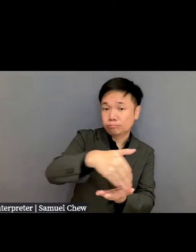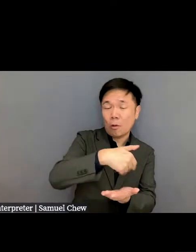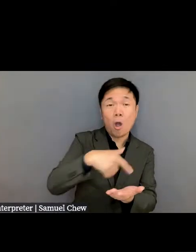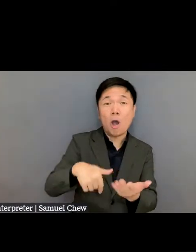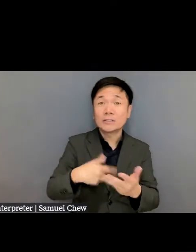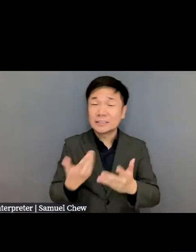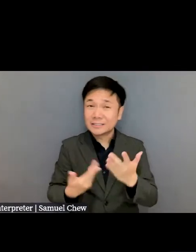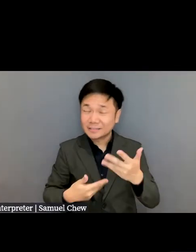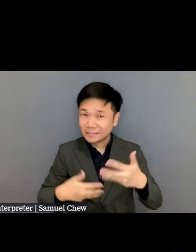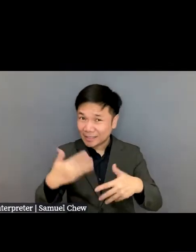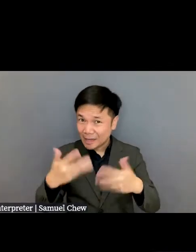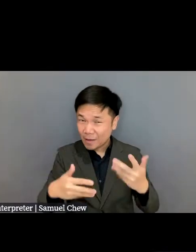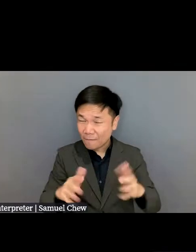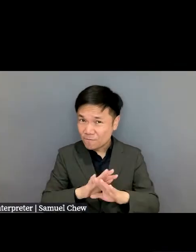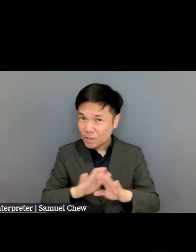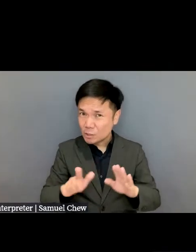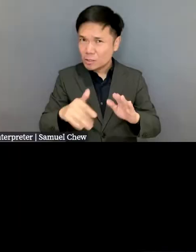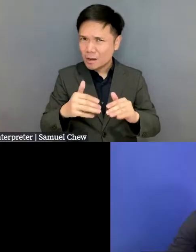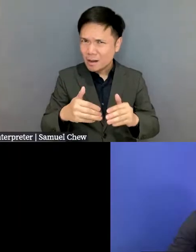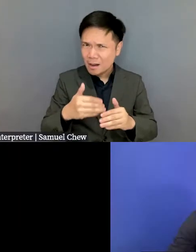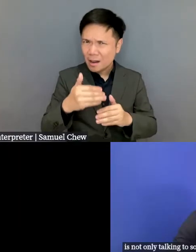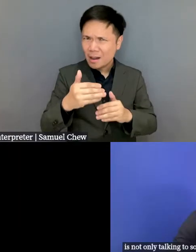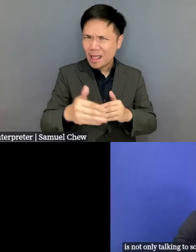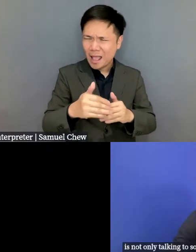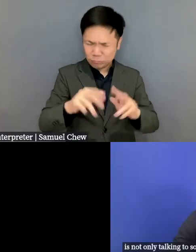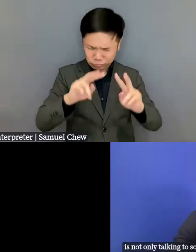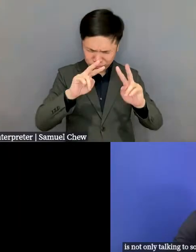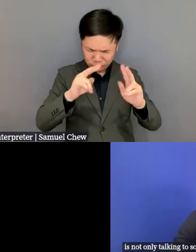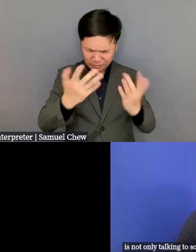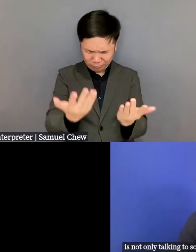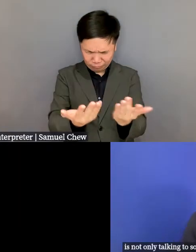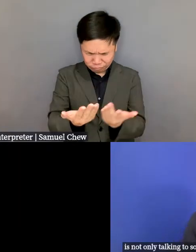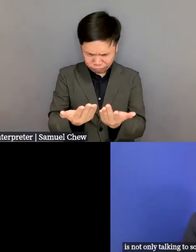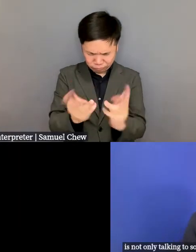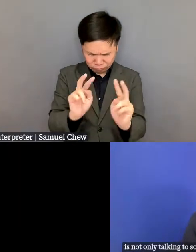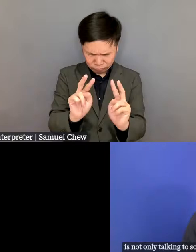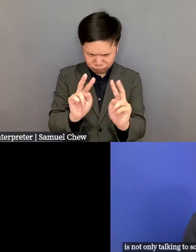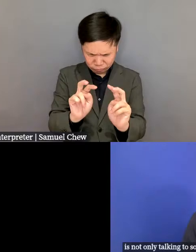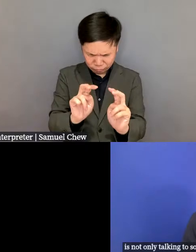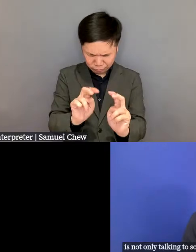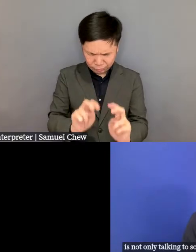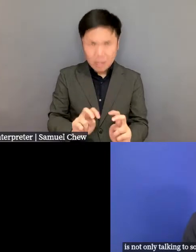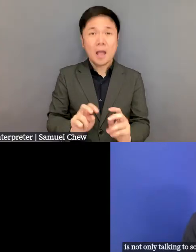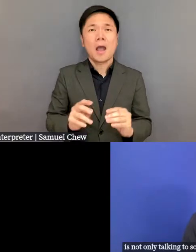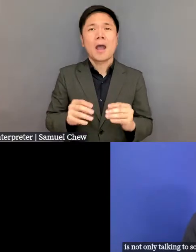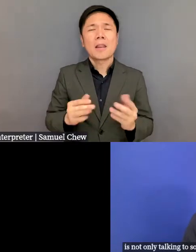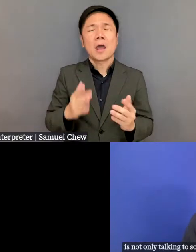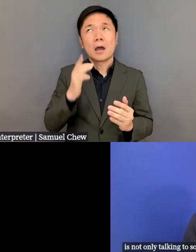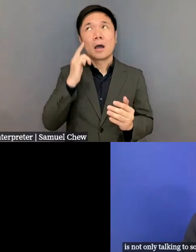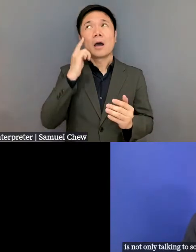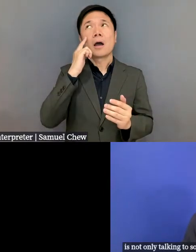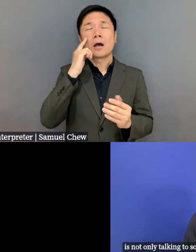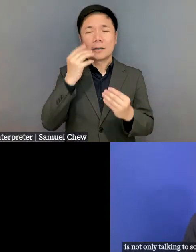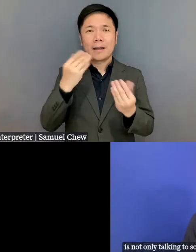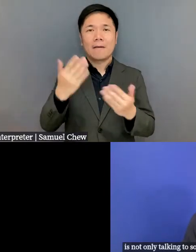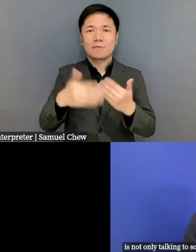when you have it, keeping it, studying it, analyzing it, and then bringing it to